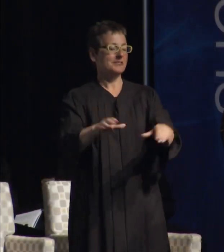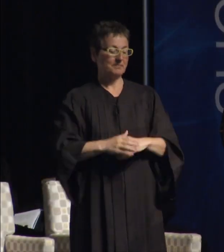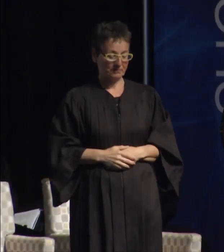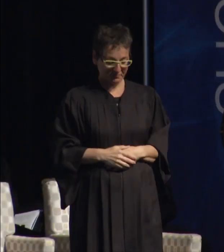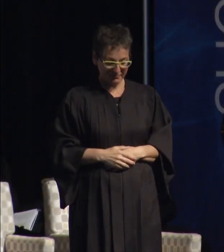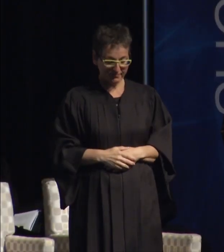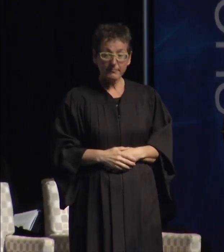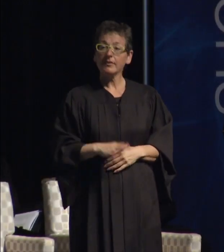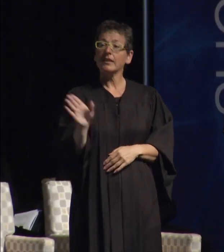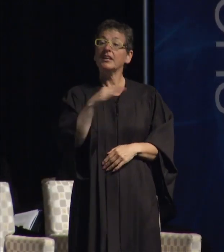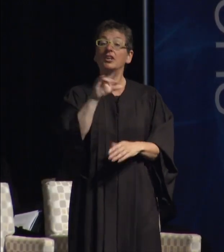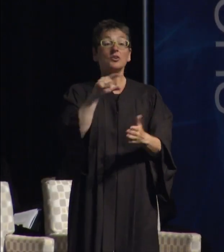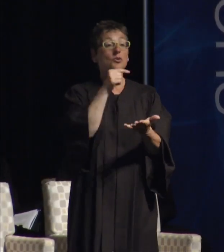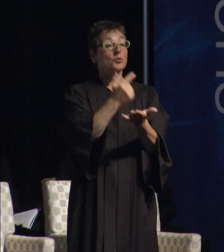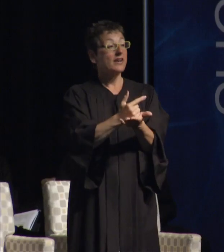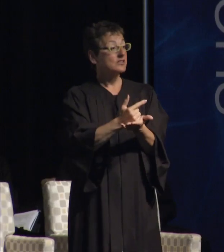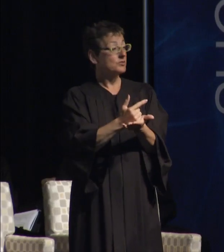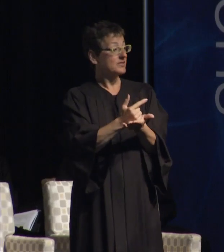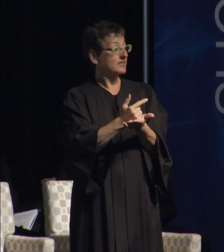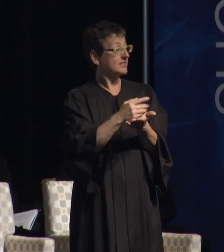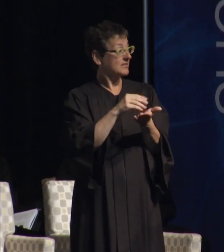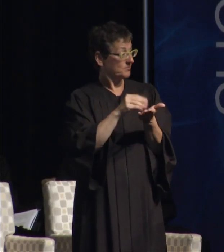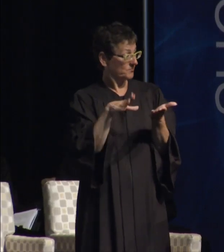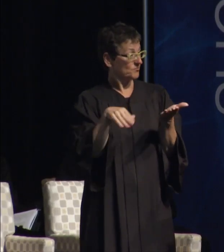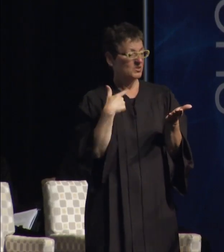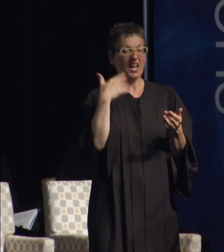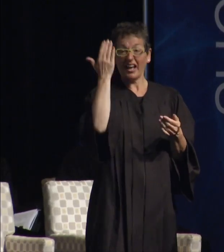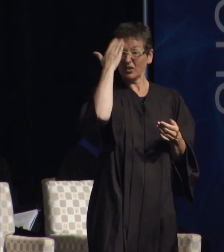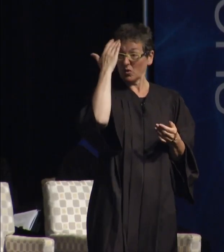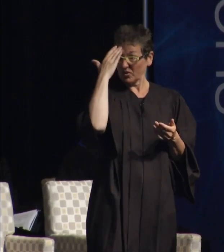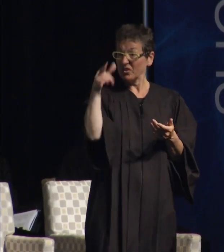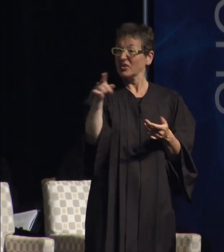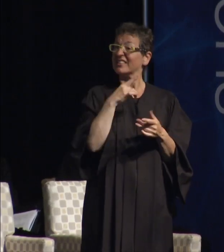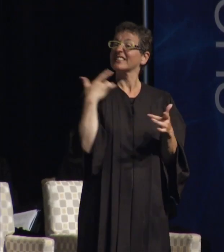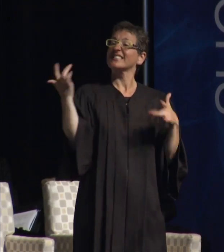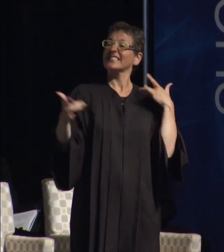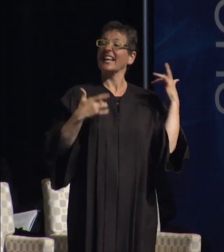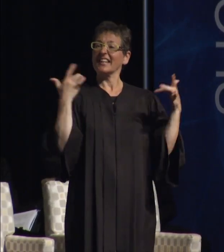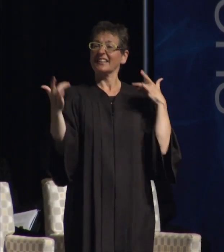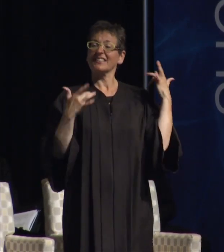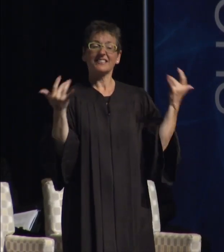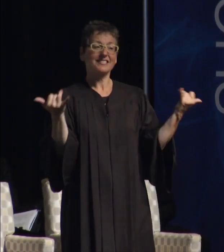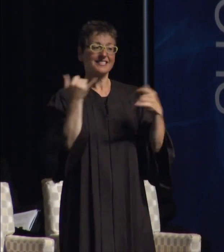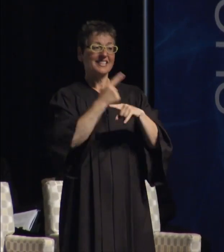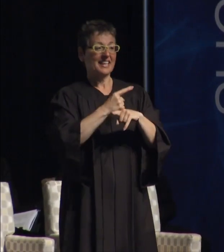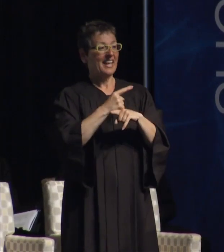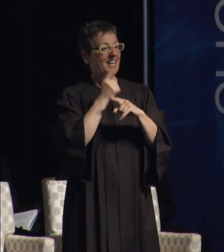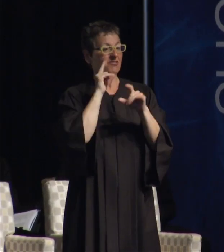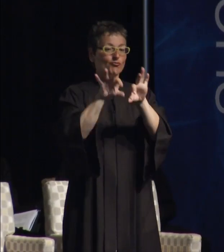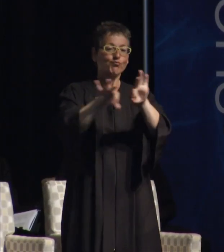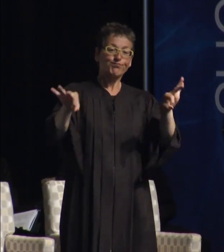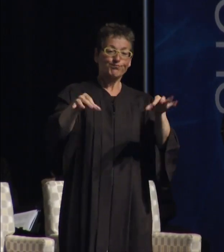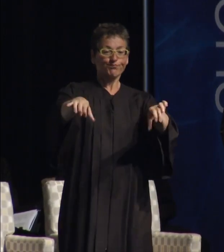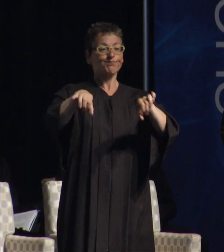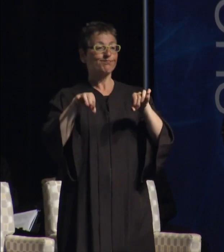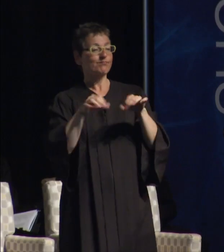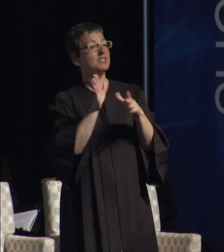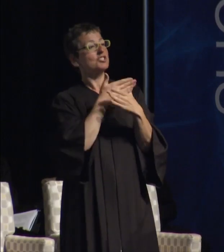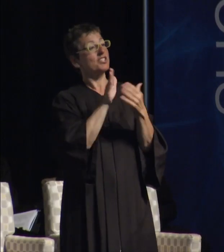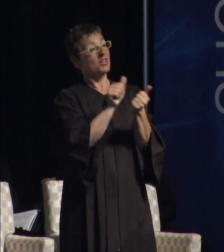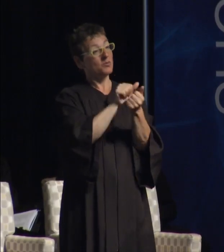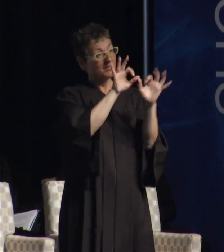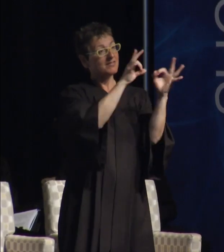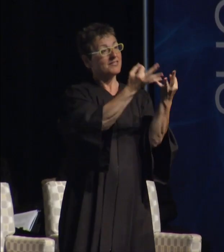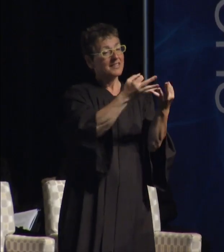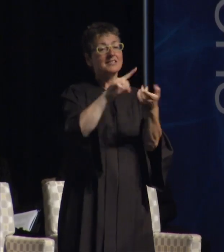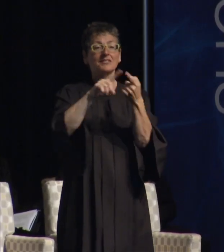Graduates, I know how excited you are to receive your certificates and diplomas today and share those with your family and friends. However, I would ask